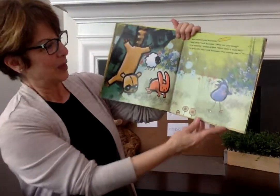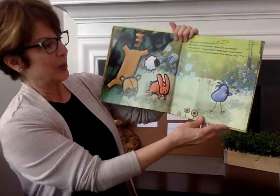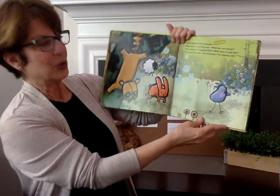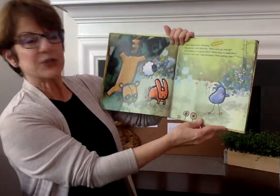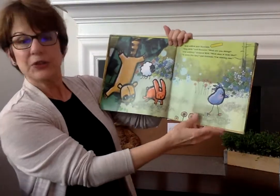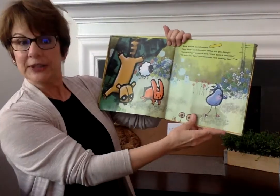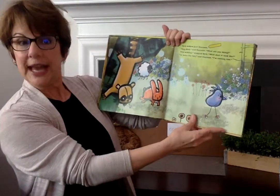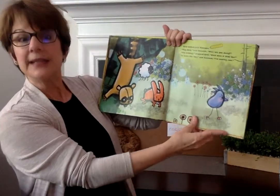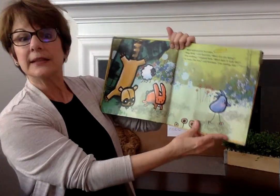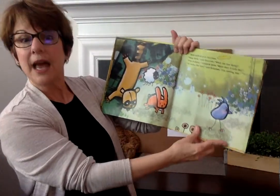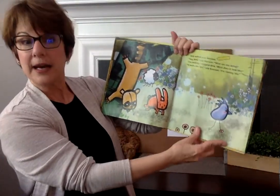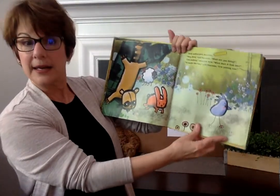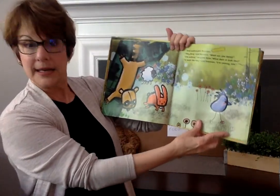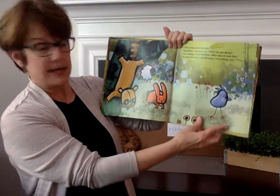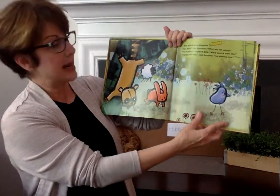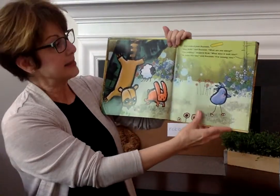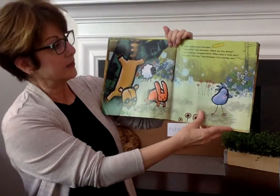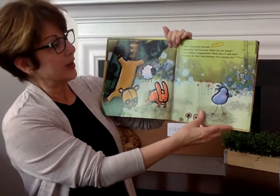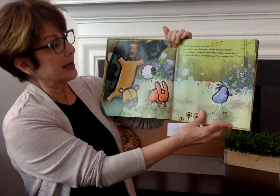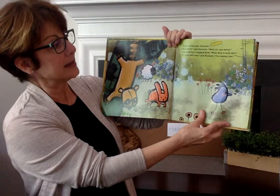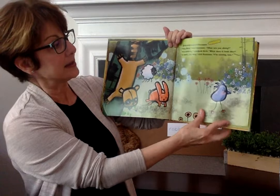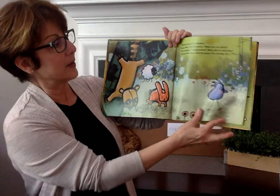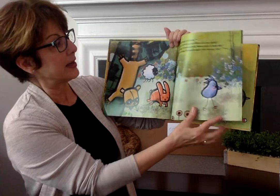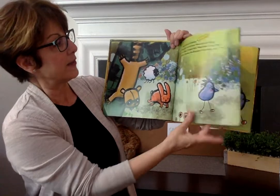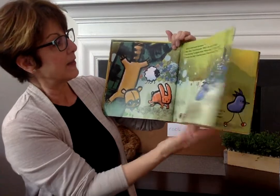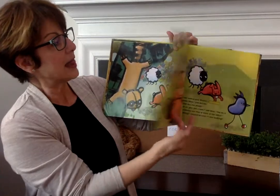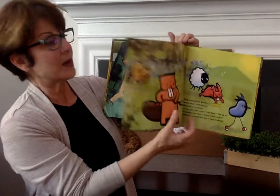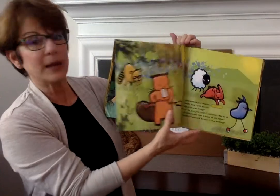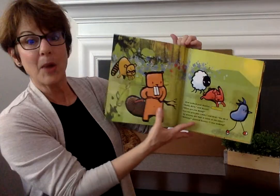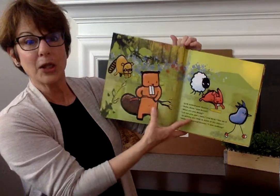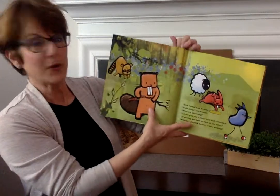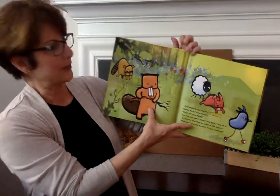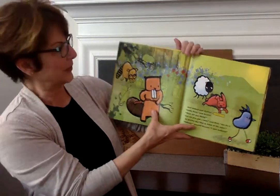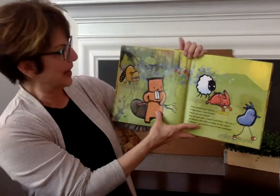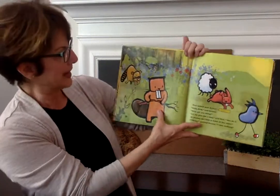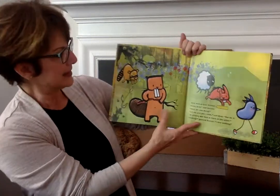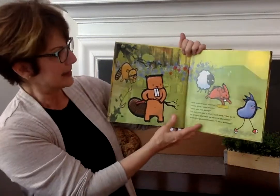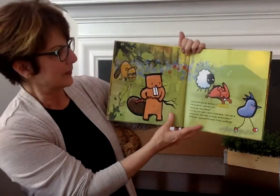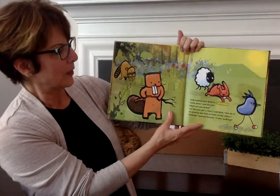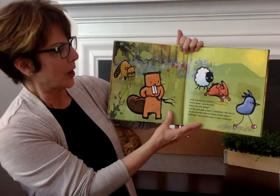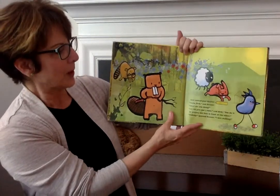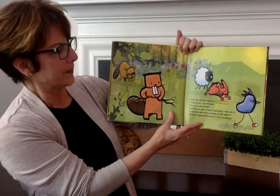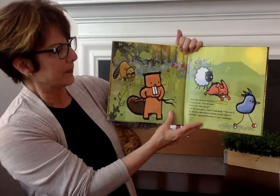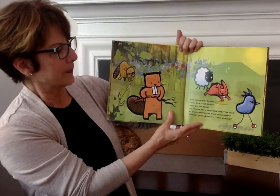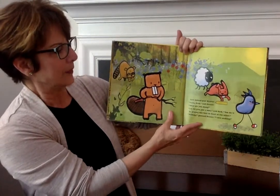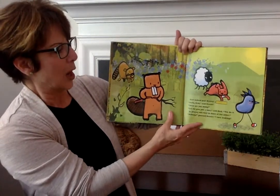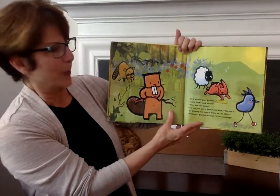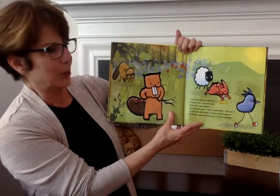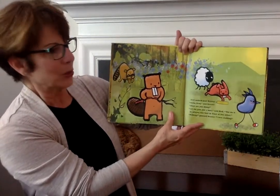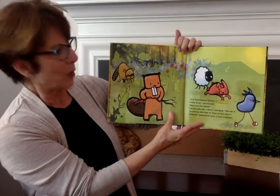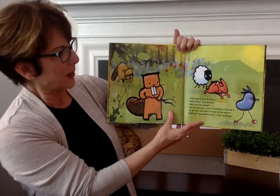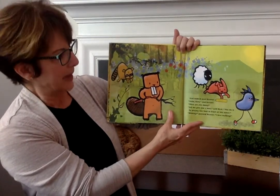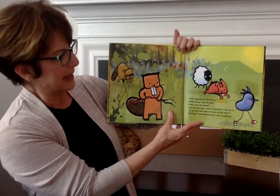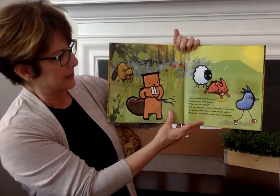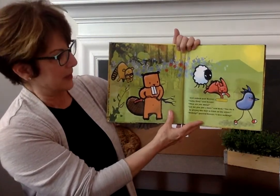Bird certainly has a lot of nice friends ready to follow him all over, right? Oh, Bird walked past